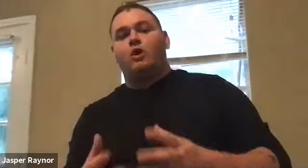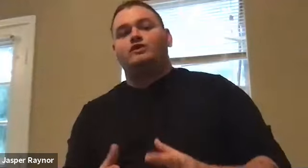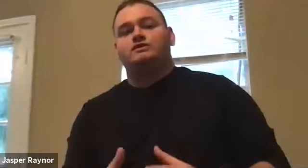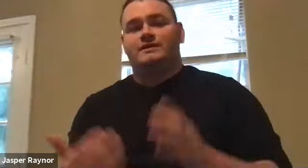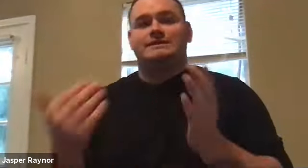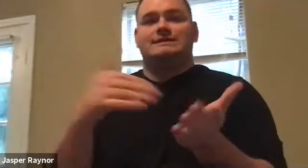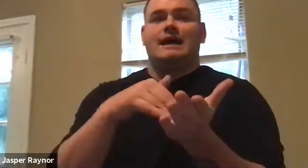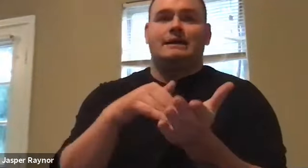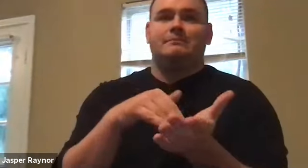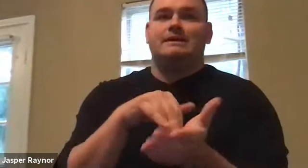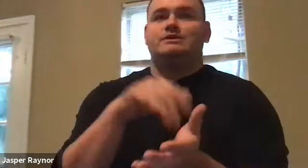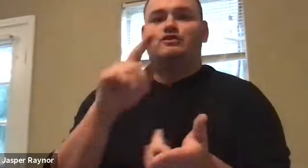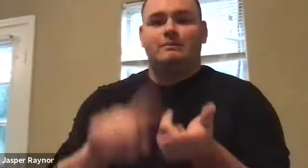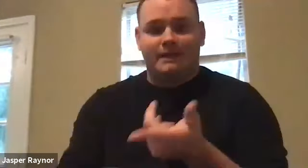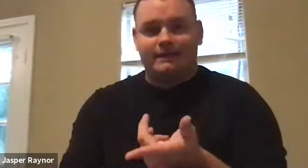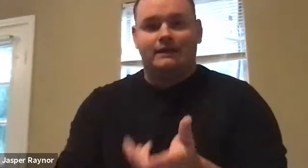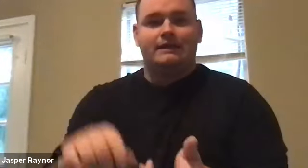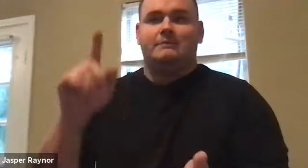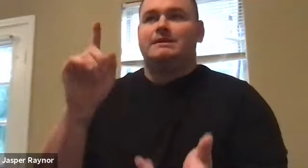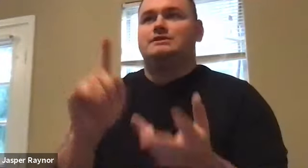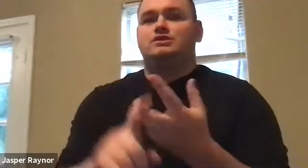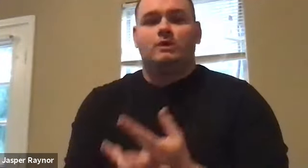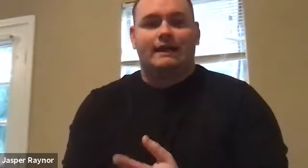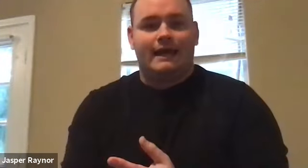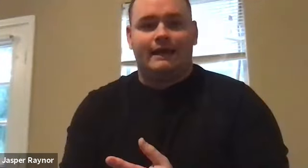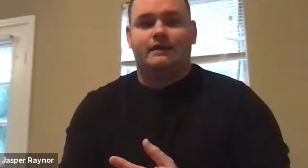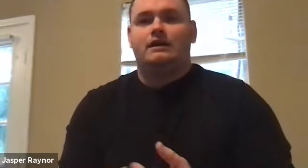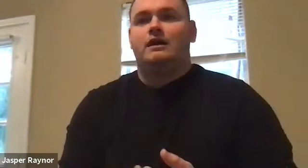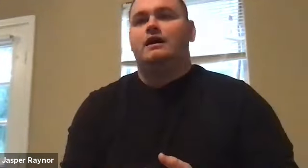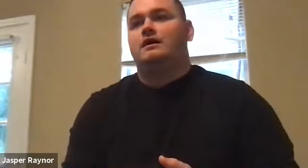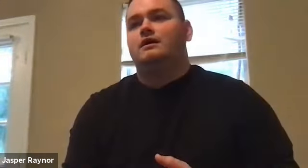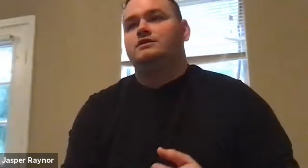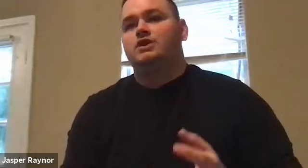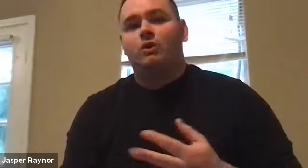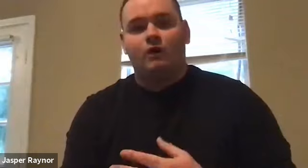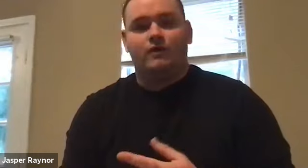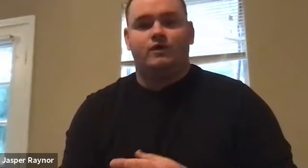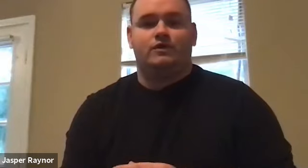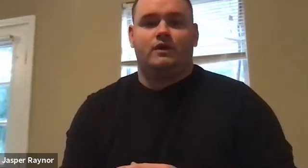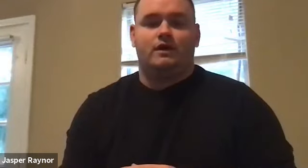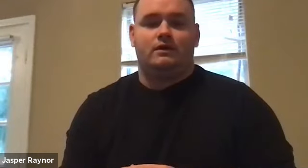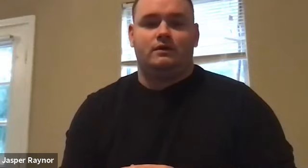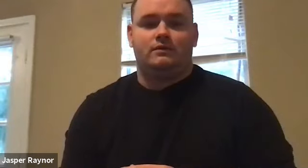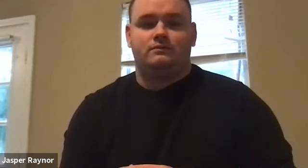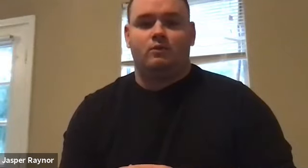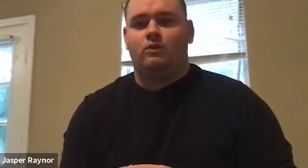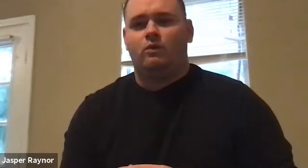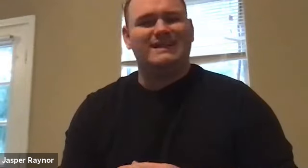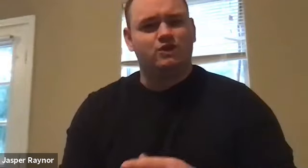words. This sign means repeat. It means do it again, do over. What did you